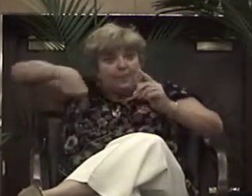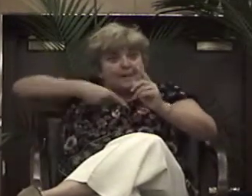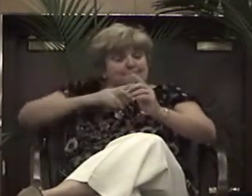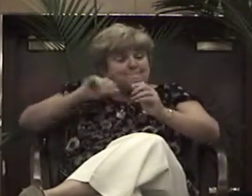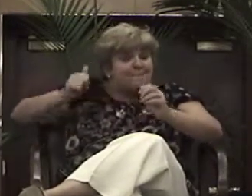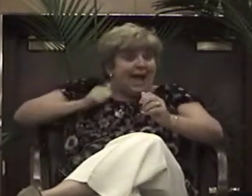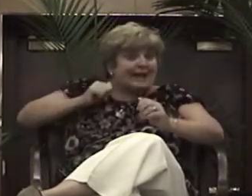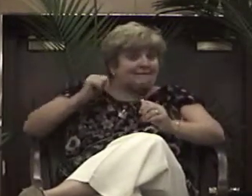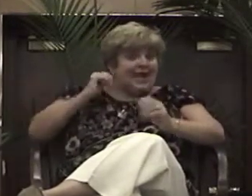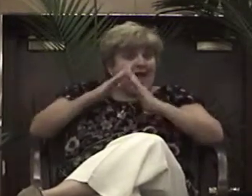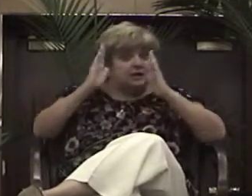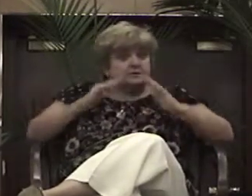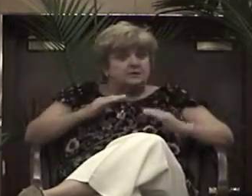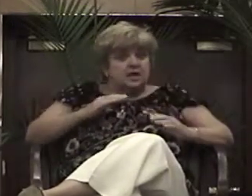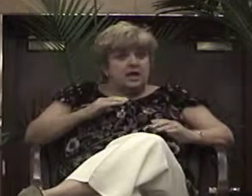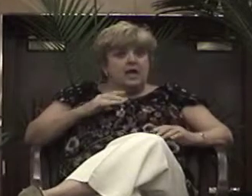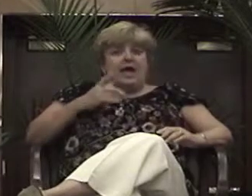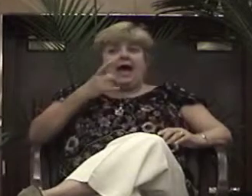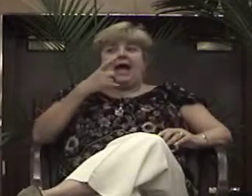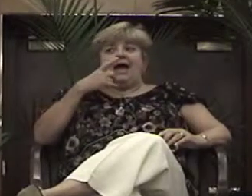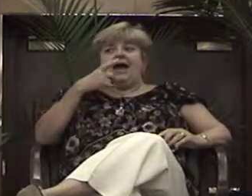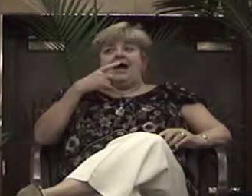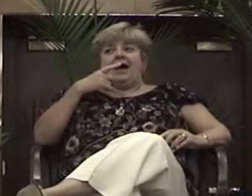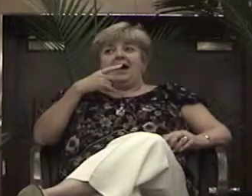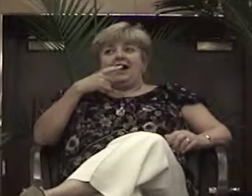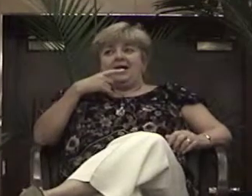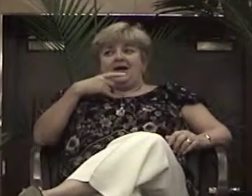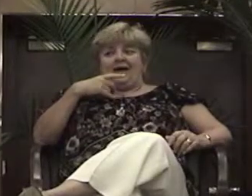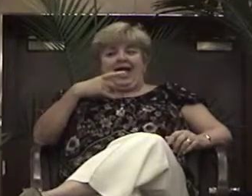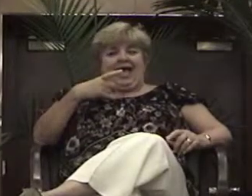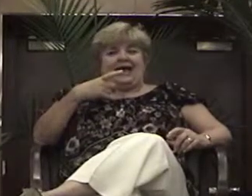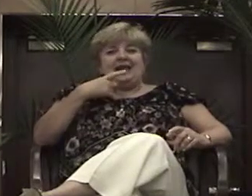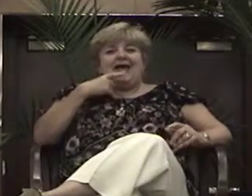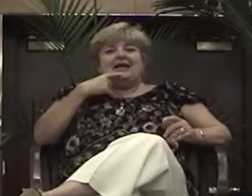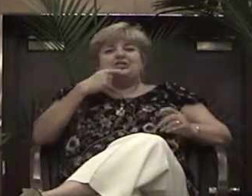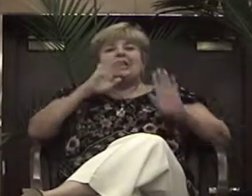door, and I said, God, I hope you're not as unhappy as the lady who was just at the front door.